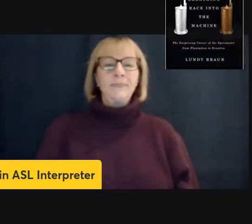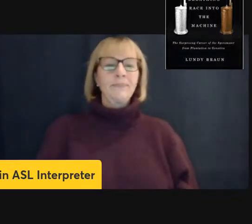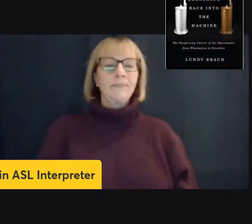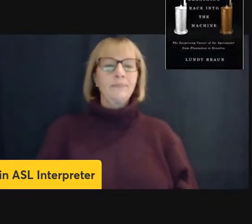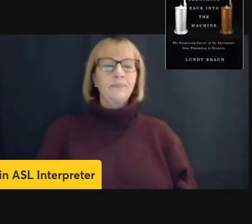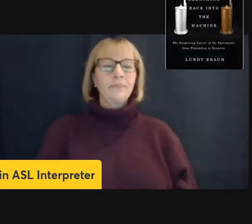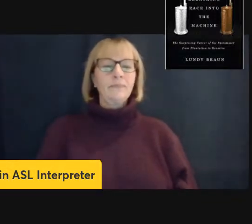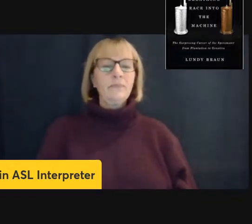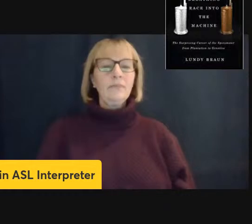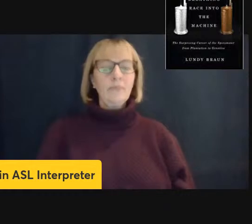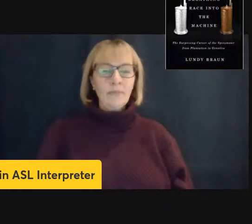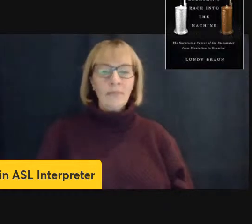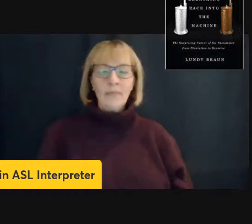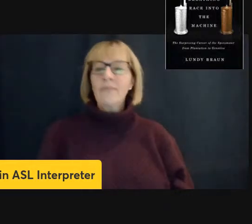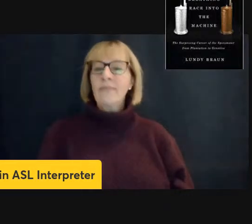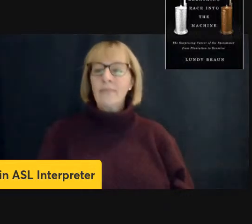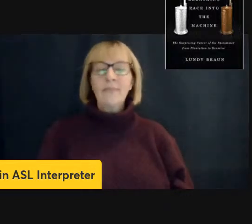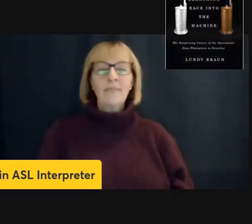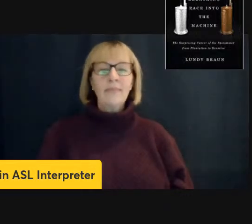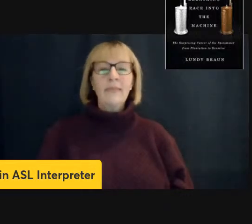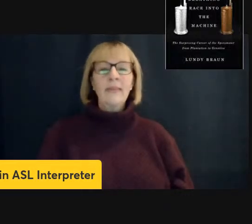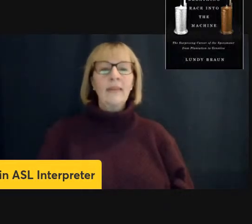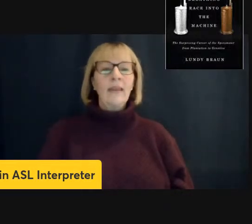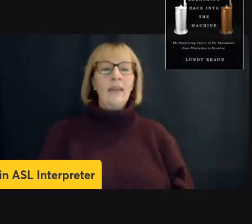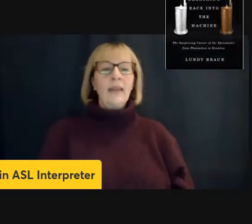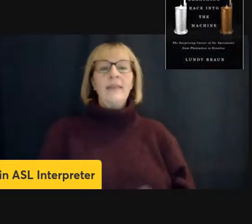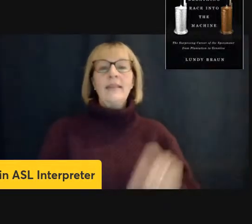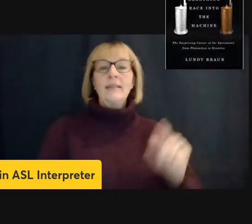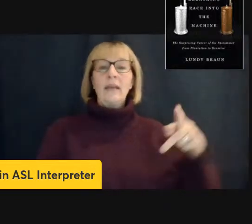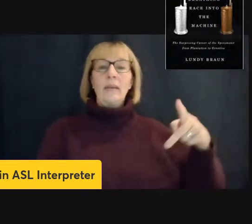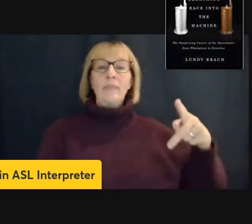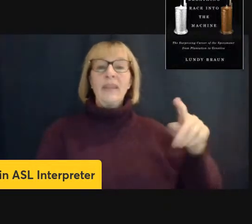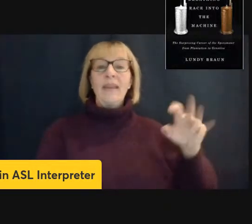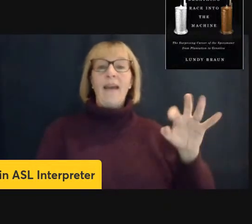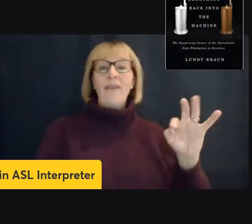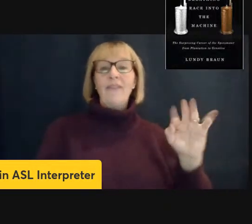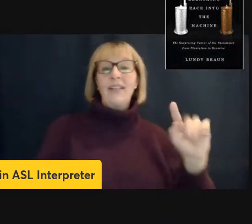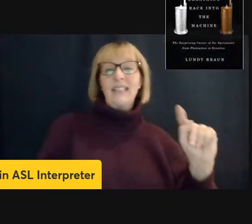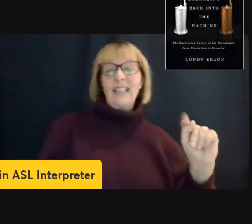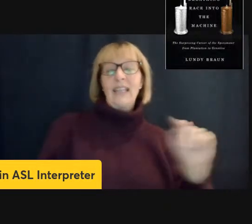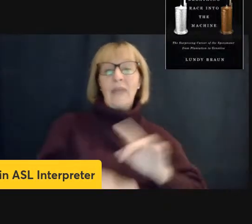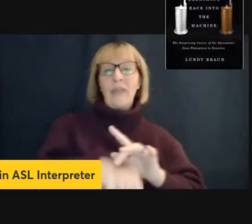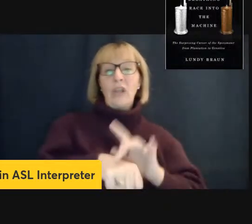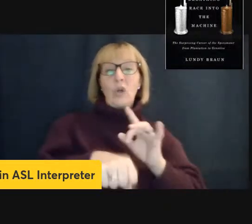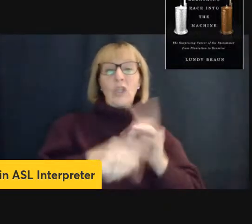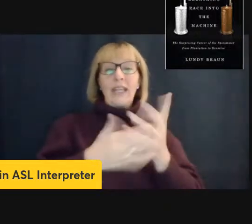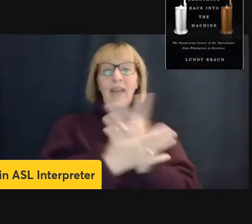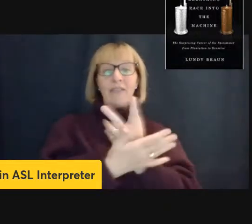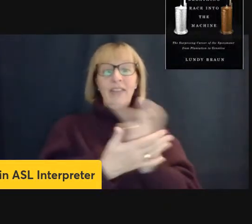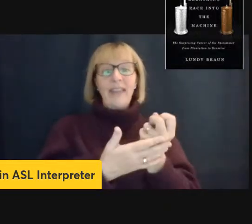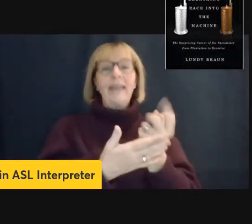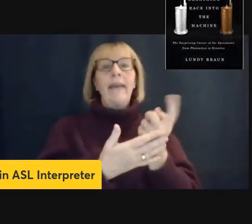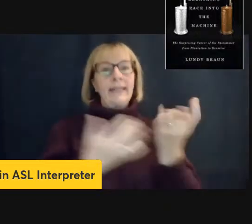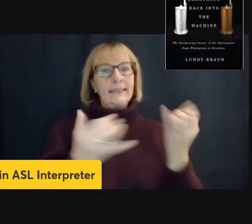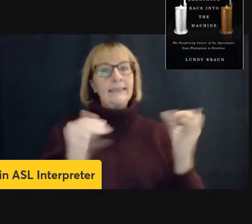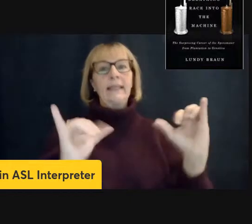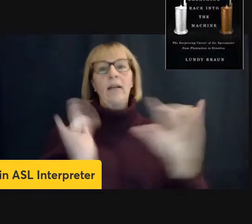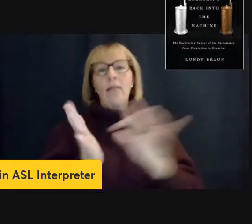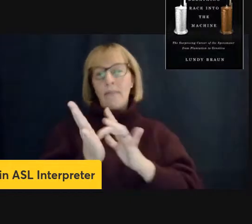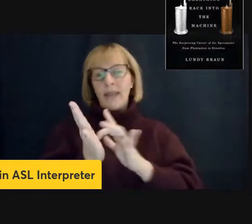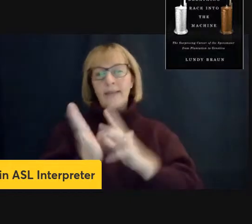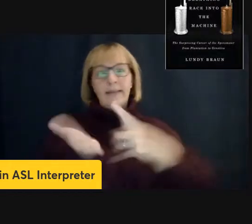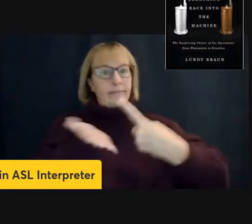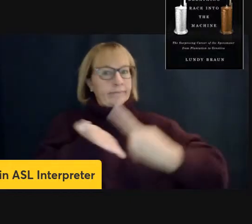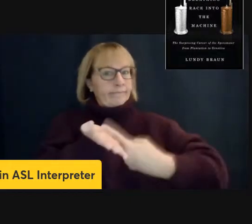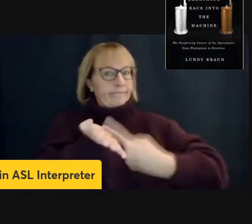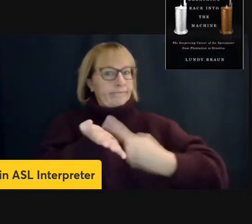This early history of race and pulmonary function, thus, was an ugly one, and it has lived on in medicine. By the end